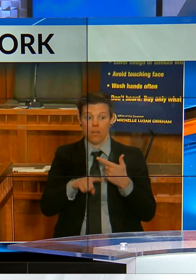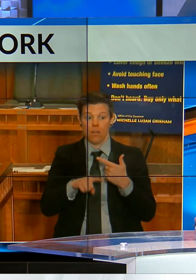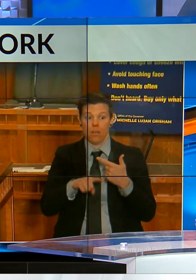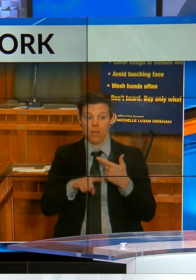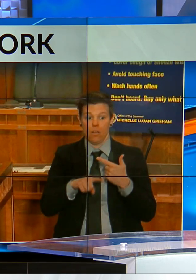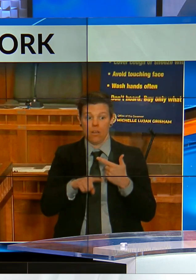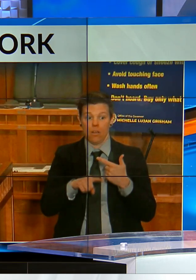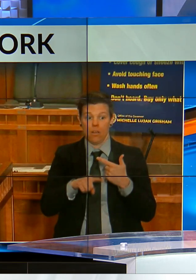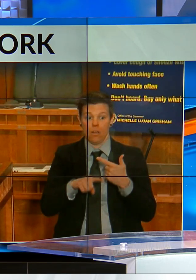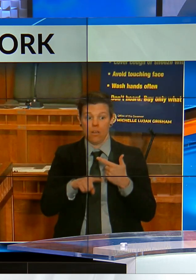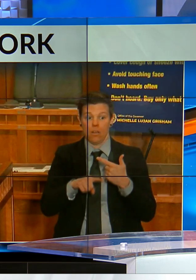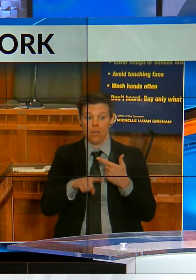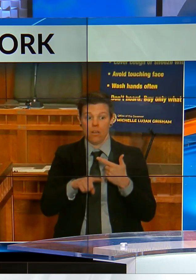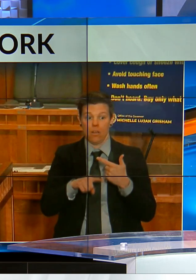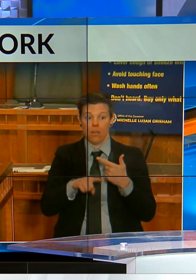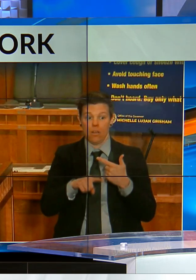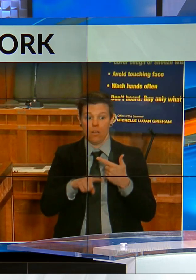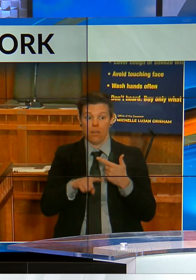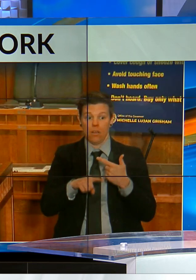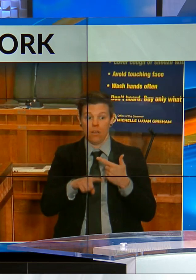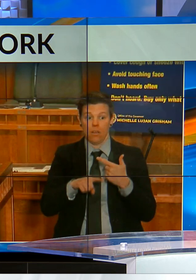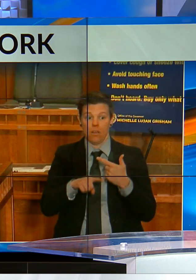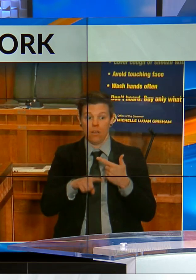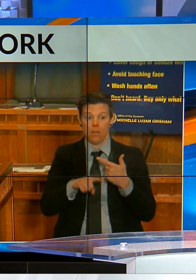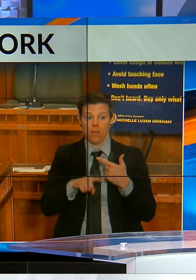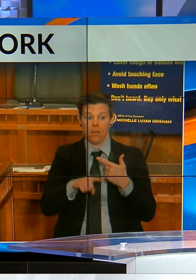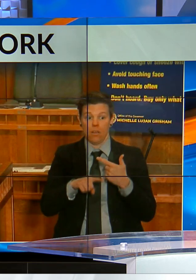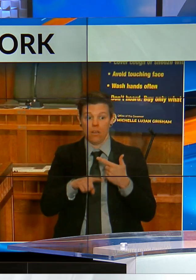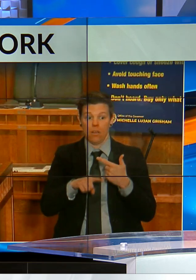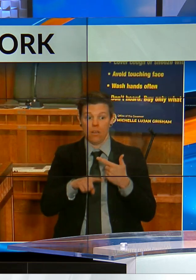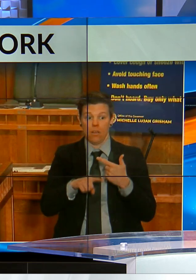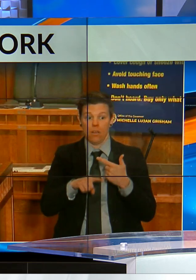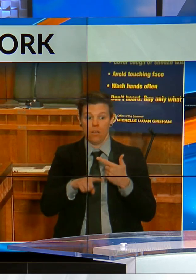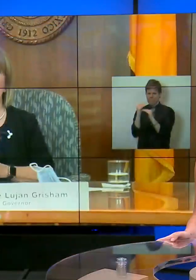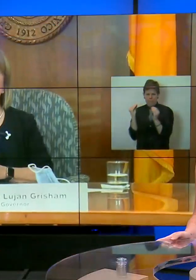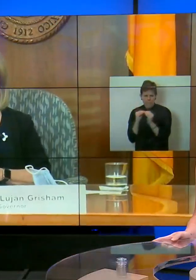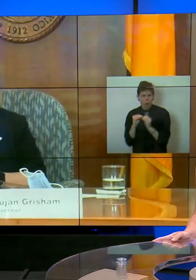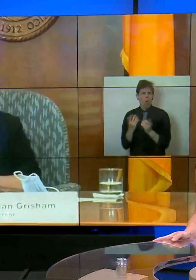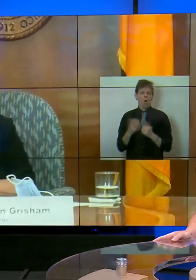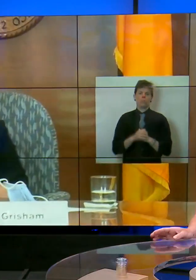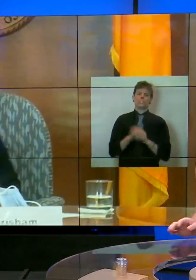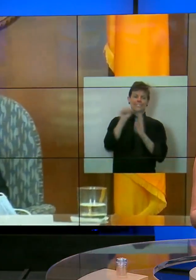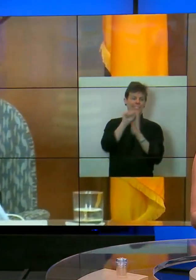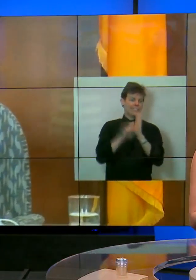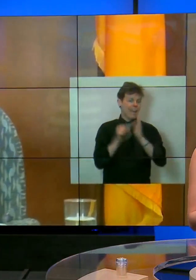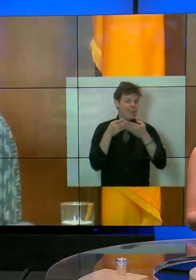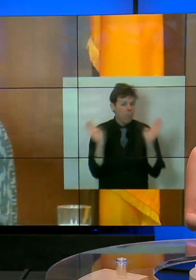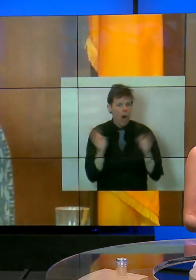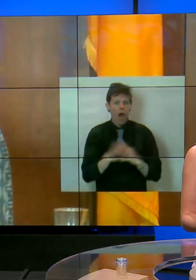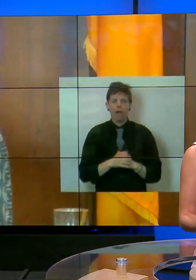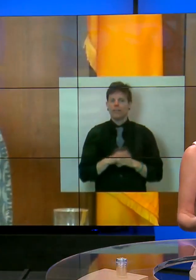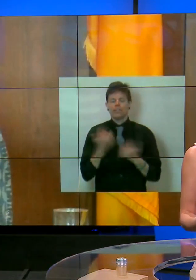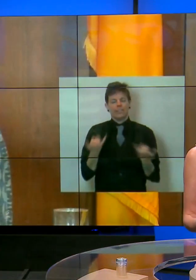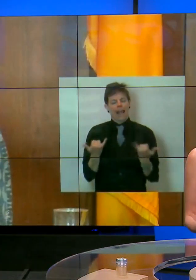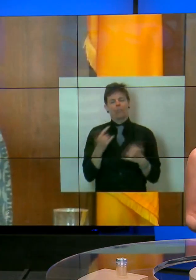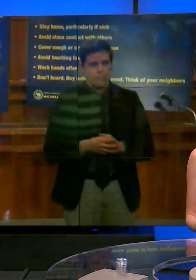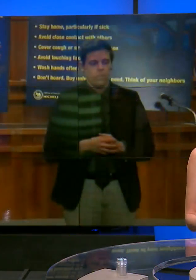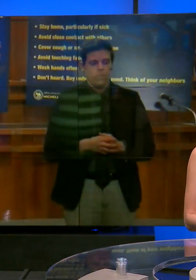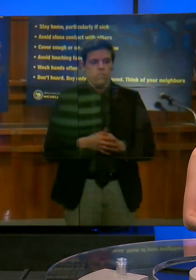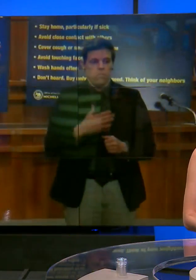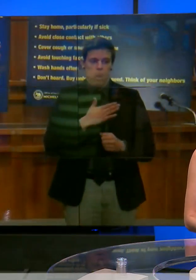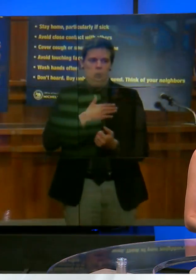us this outbreak has drastically changed their field. News 13's Brittany Bade is here with more. Kim, there are only a handful of deaf